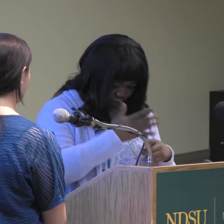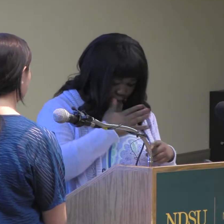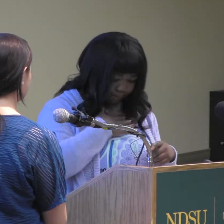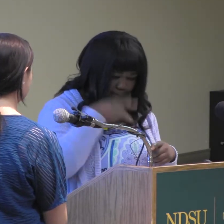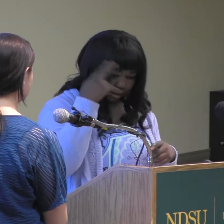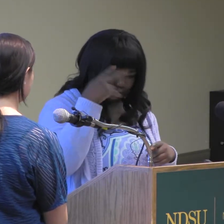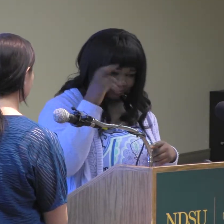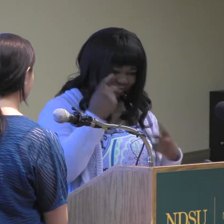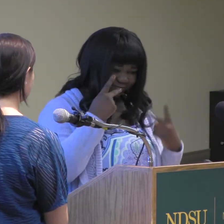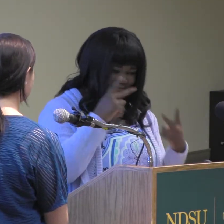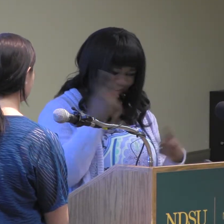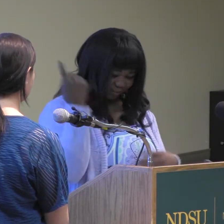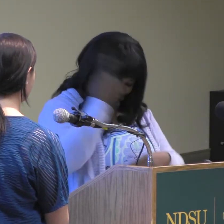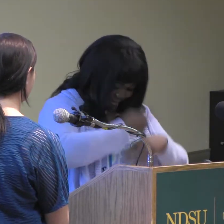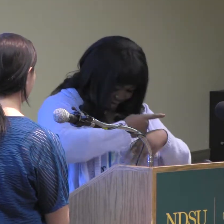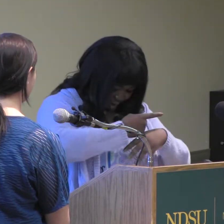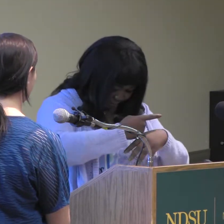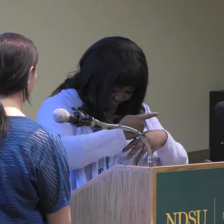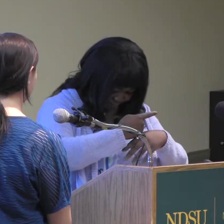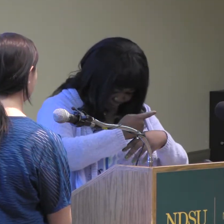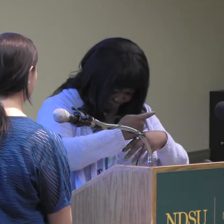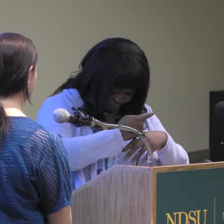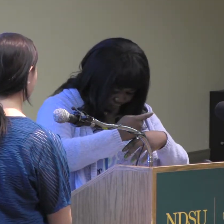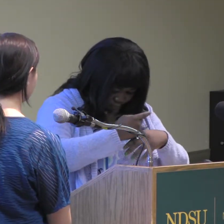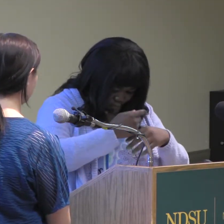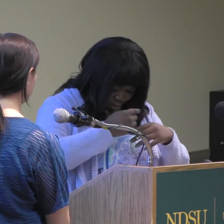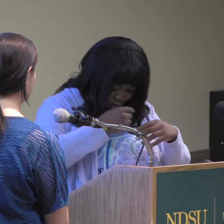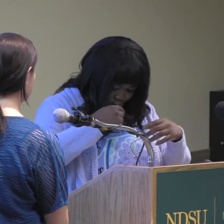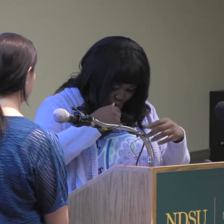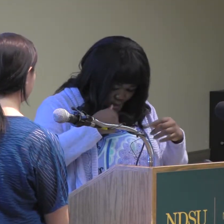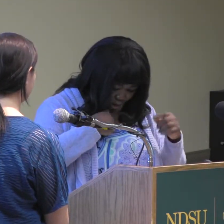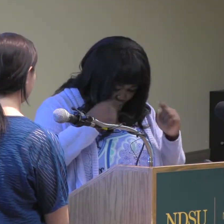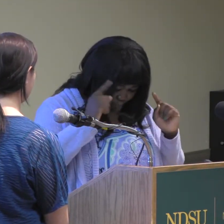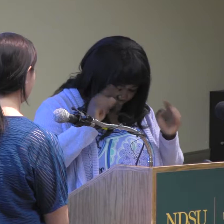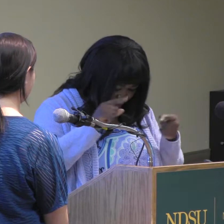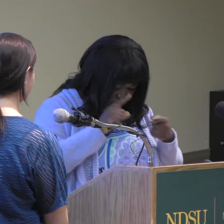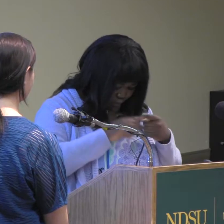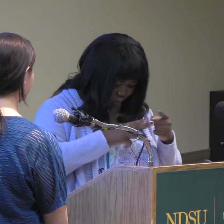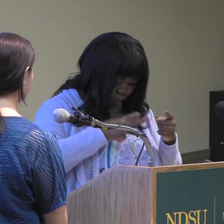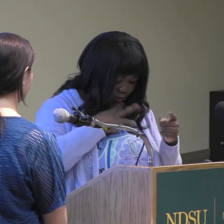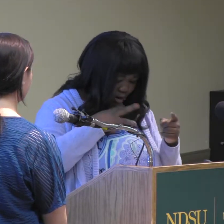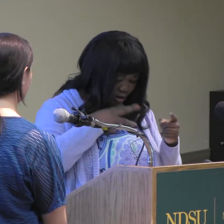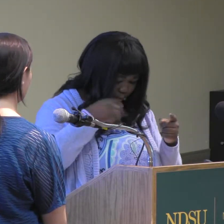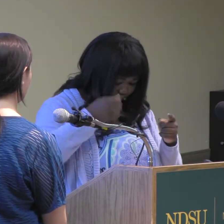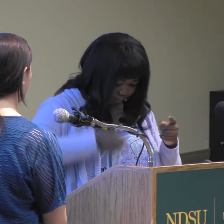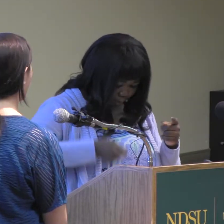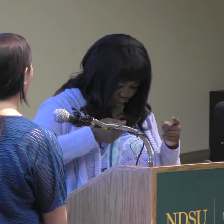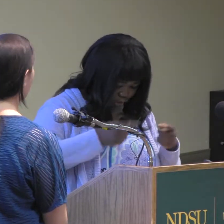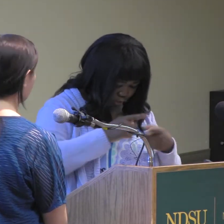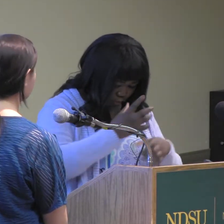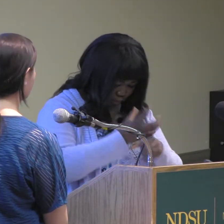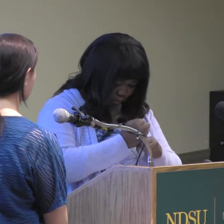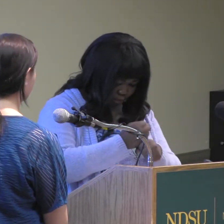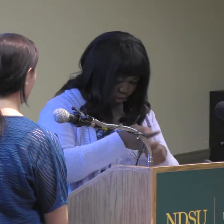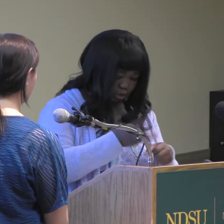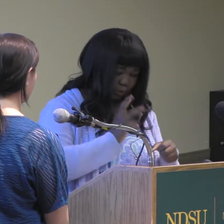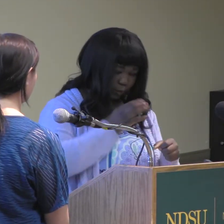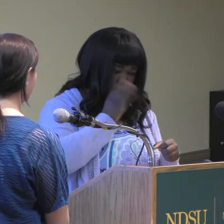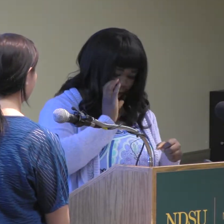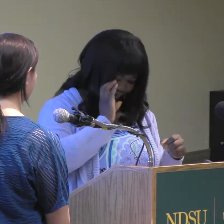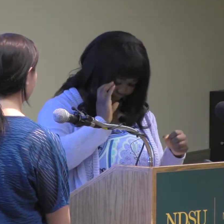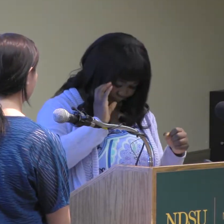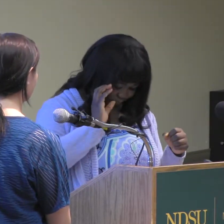My parents, my siblings, move a few days later. Oh, I would go and get